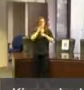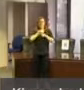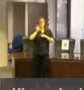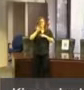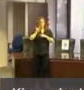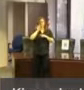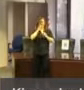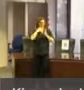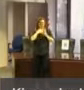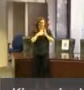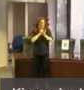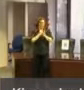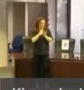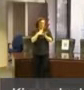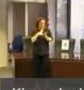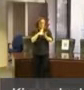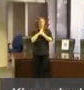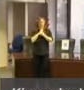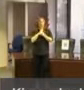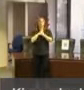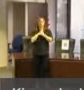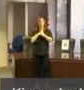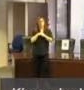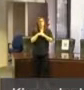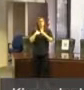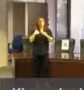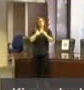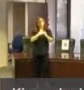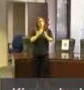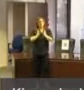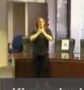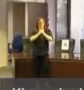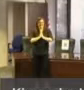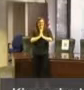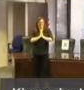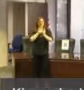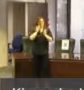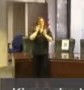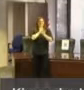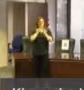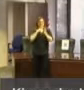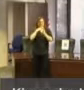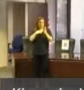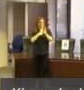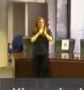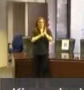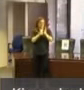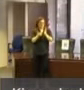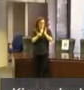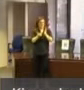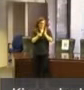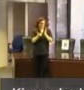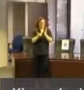Regulations. We are asking for a repeal of these rules today so that they can be published